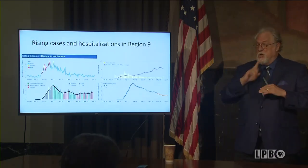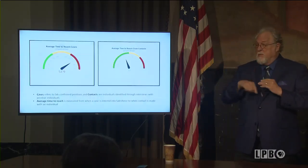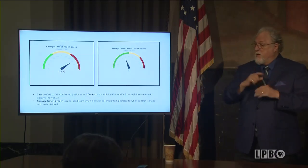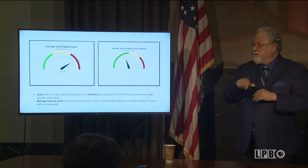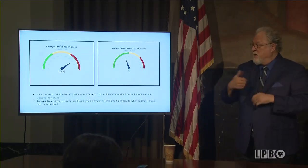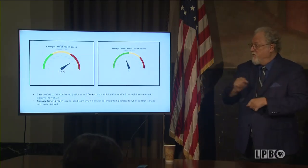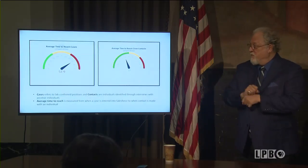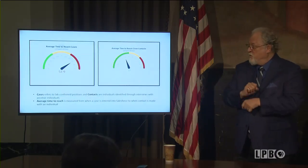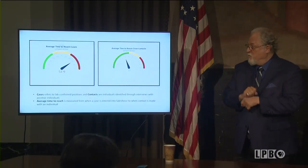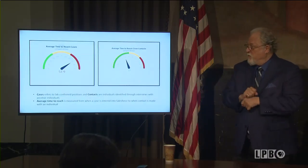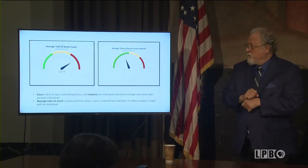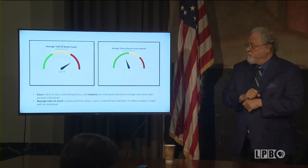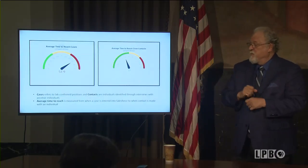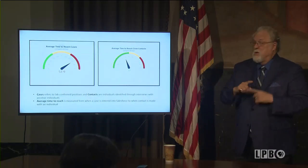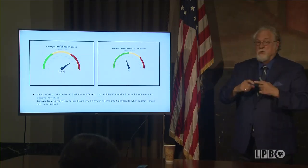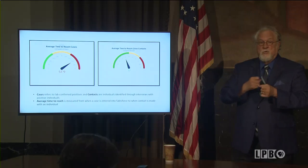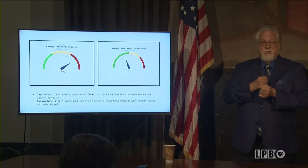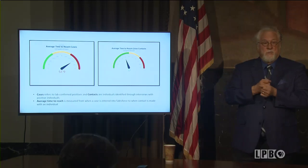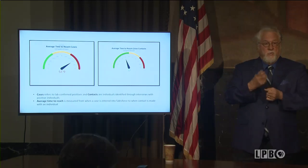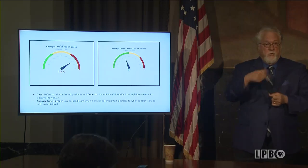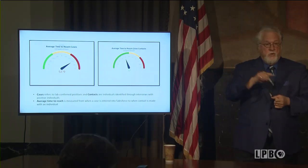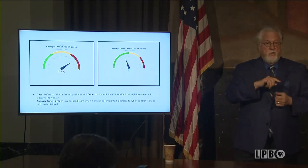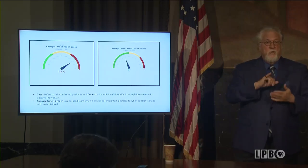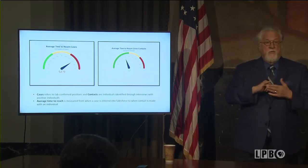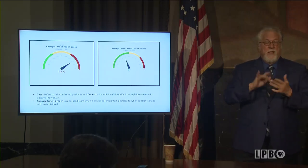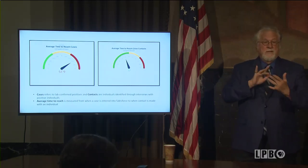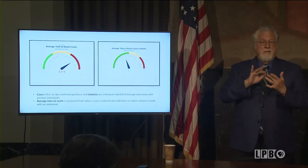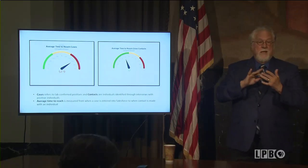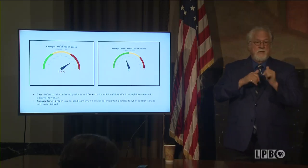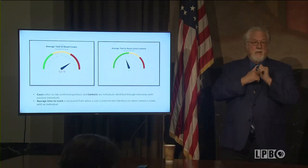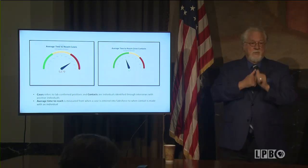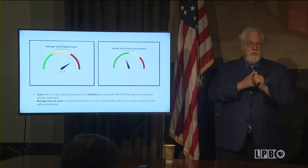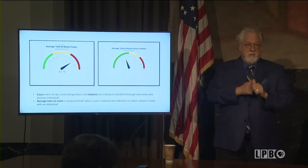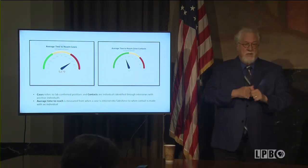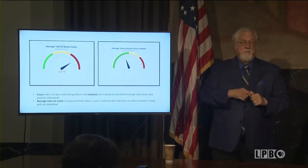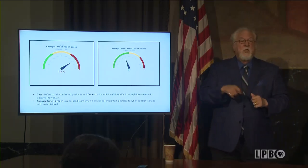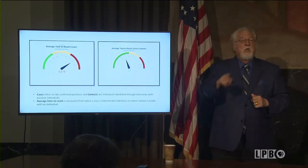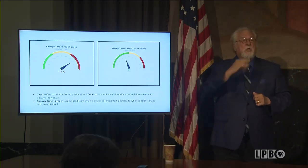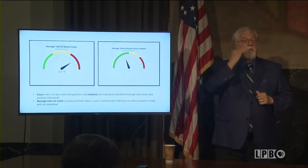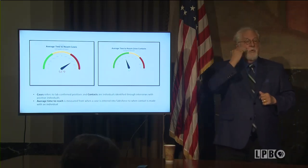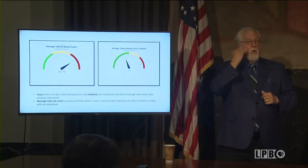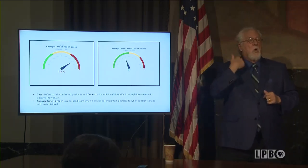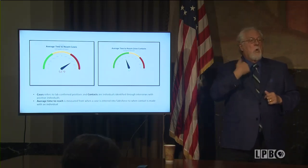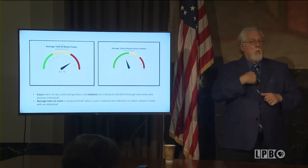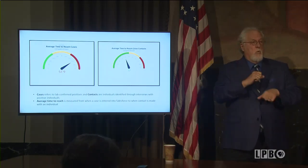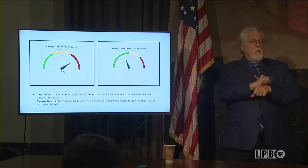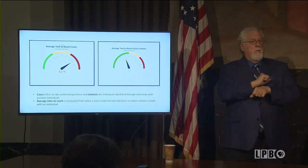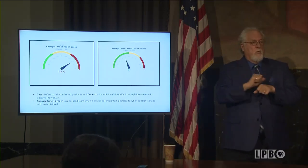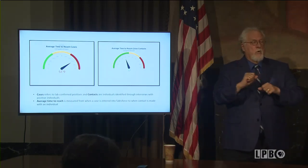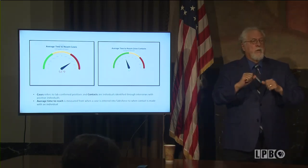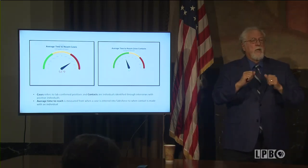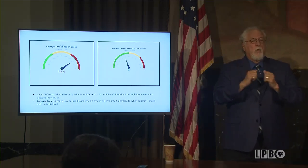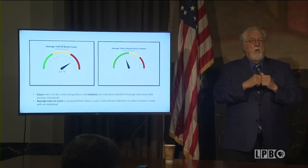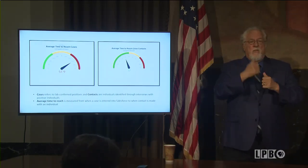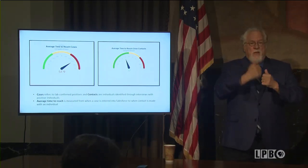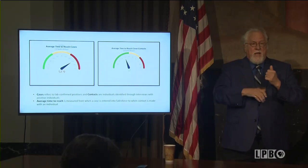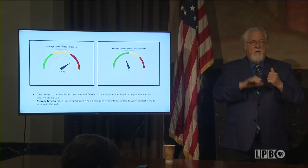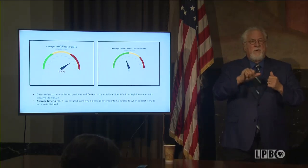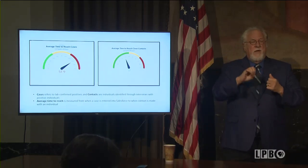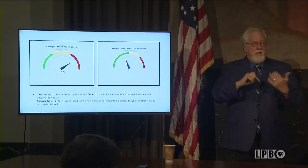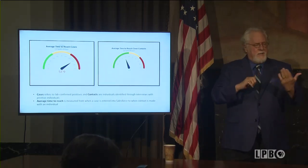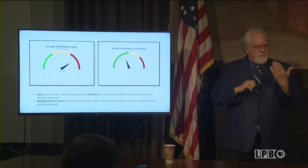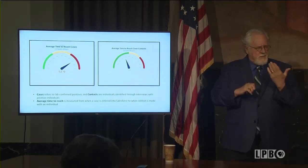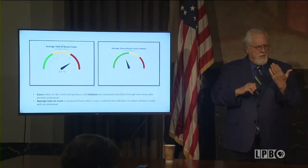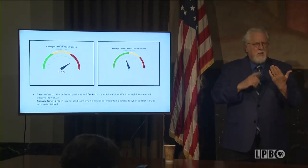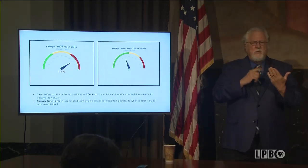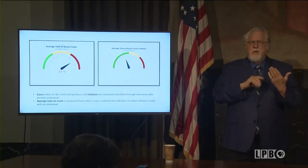other work that we're doing as a state to support you in that, and that's contact tracing. As you know, we've been working with every case that comes in, trying